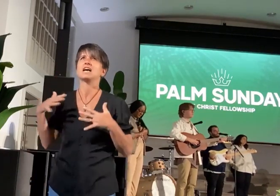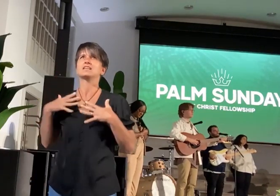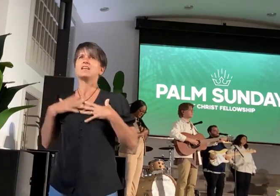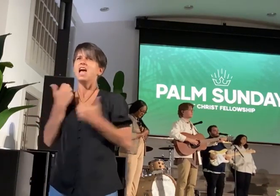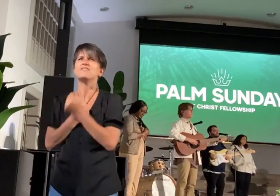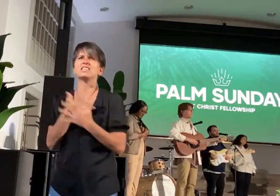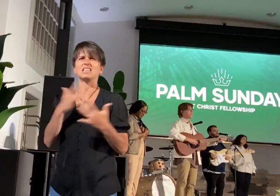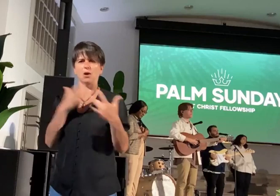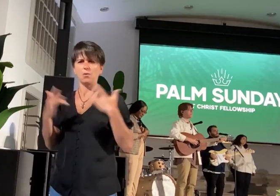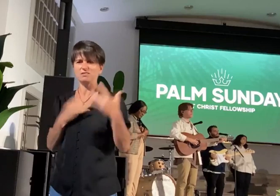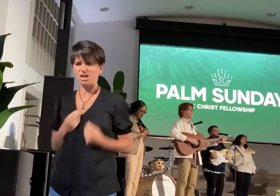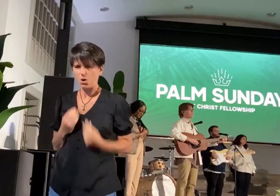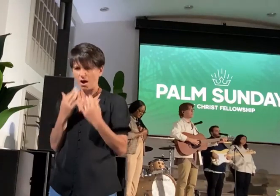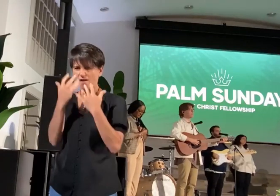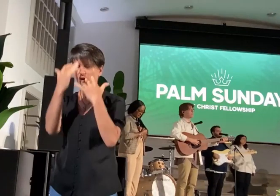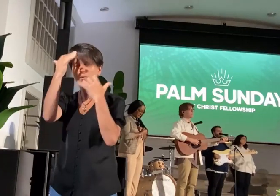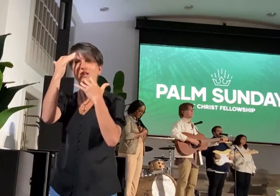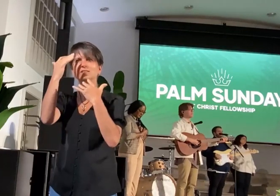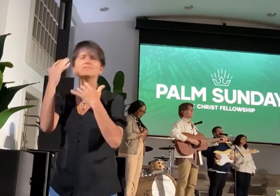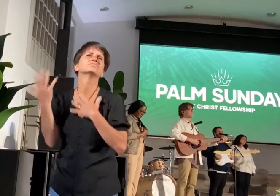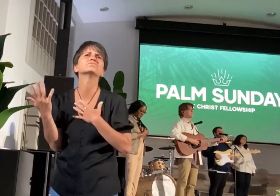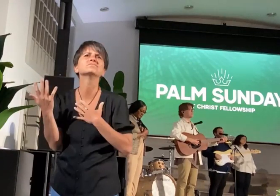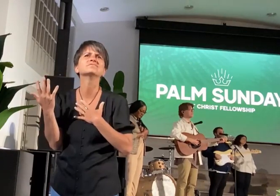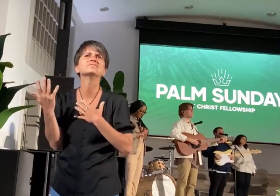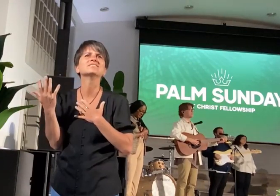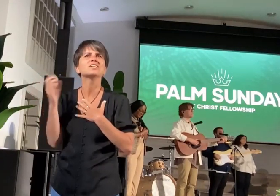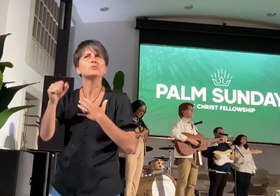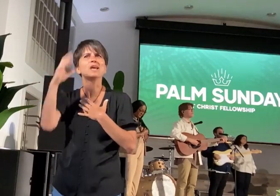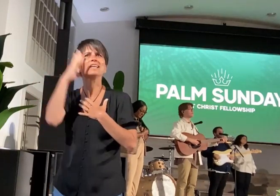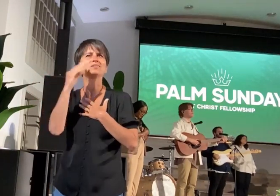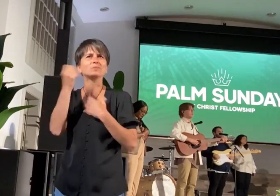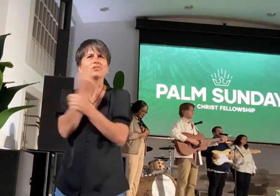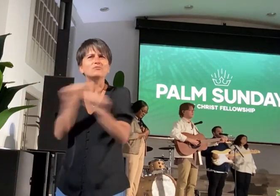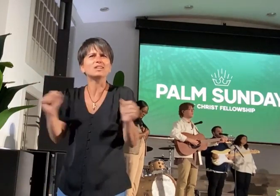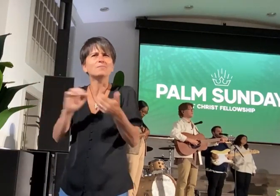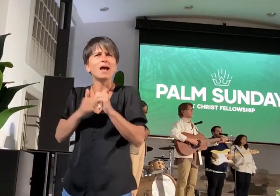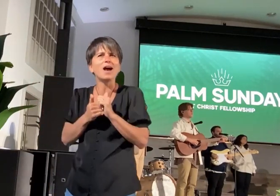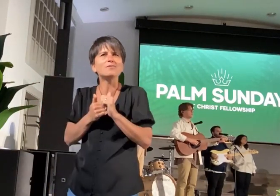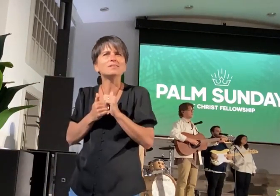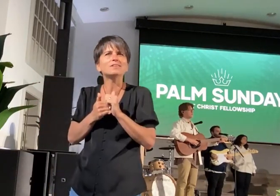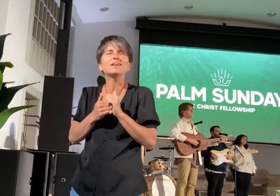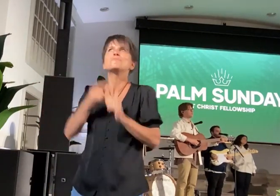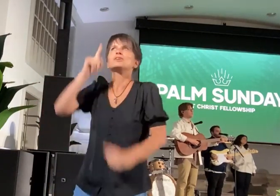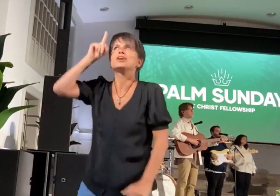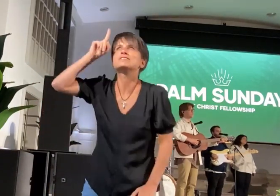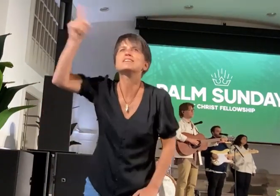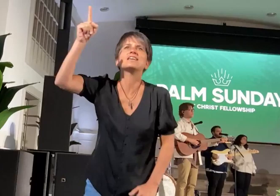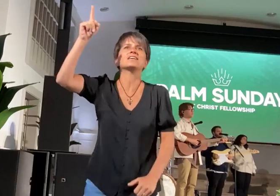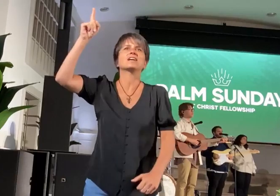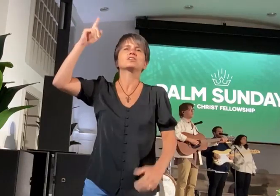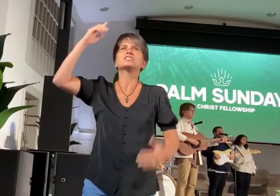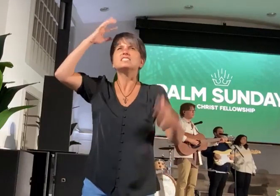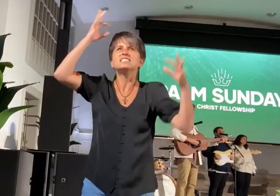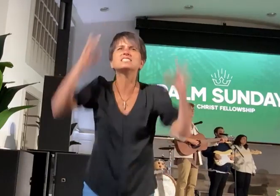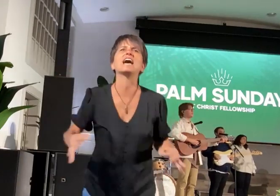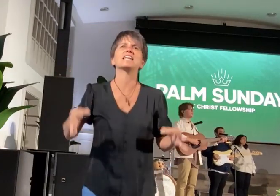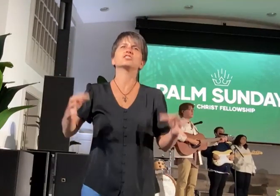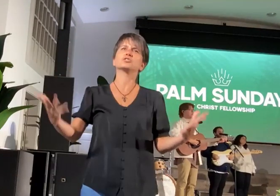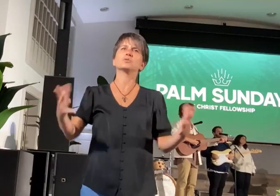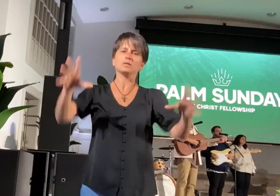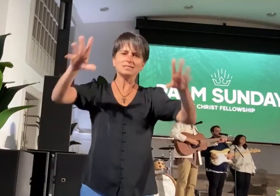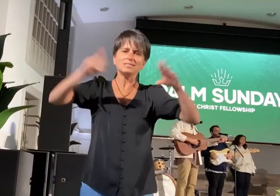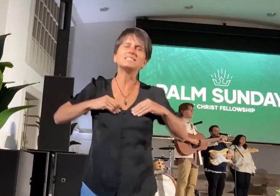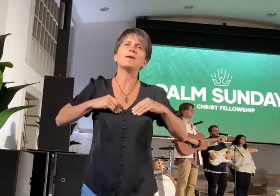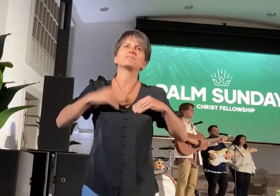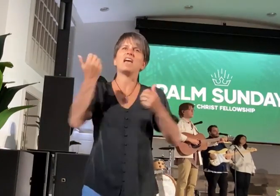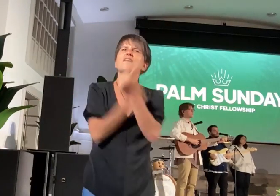that flood our mind at times, did you know that you can have freedom from those because Jesus chose to bleed from his own head, that you and I